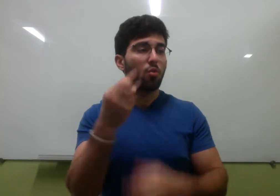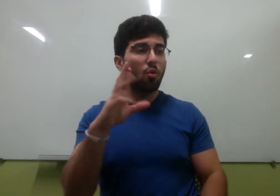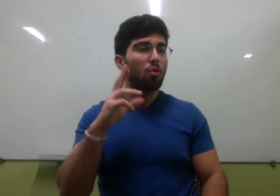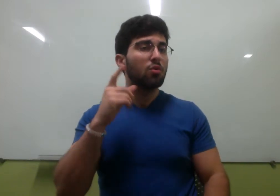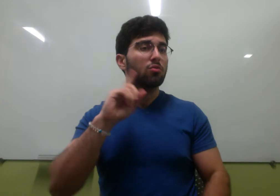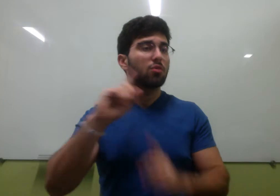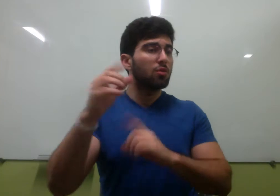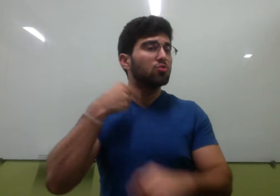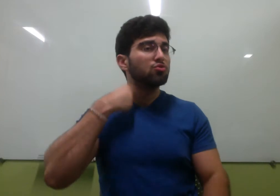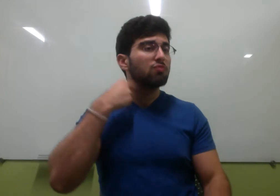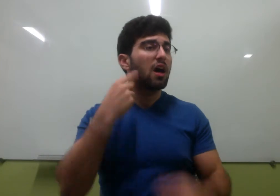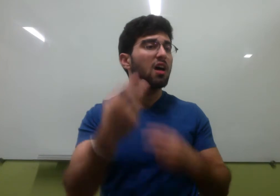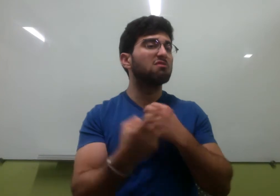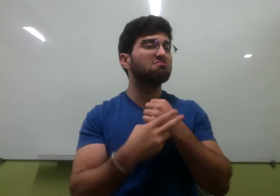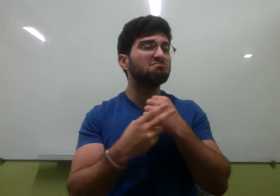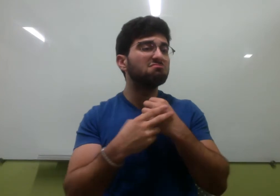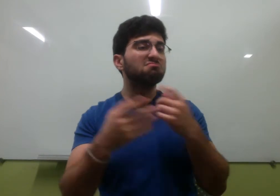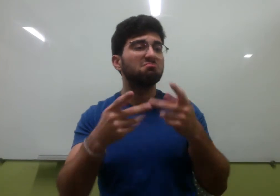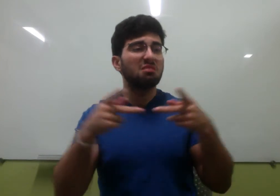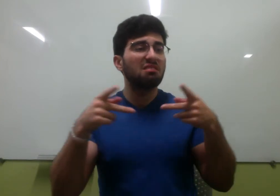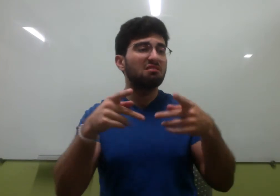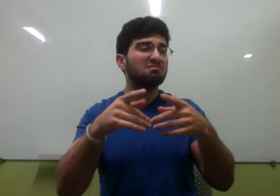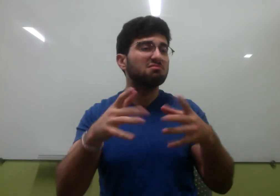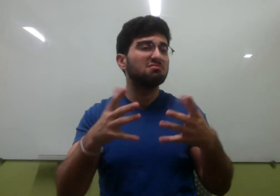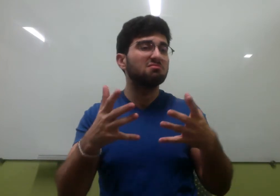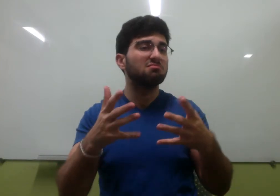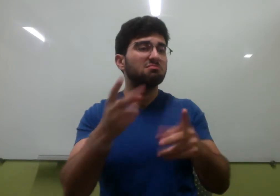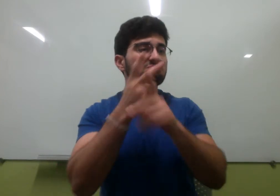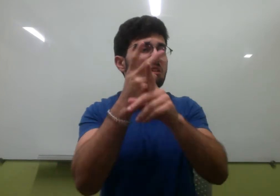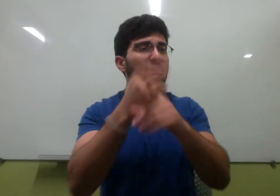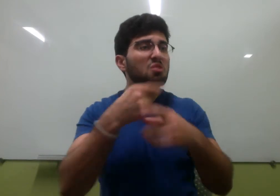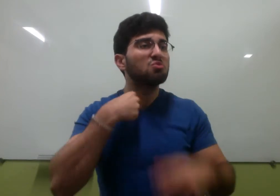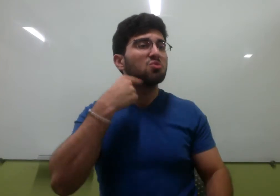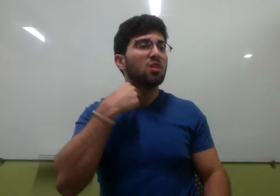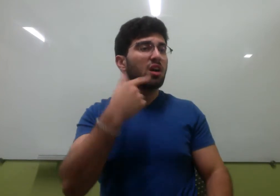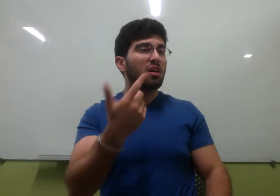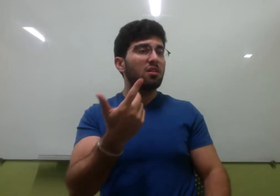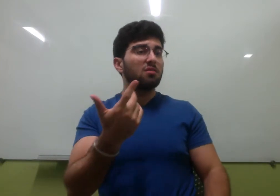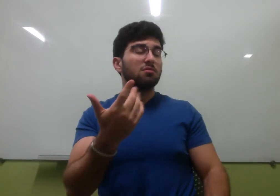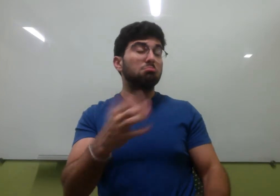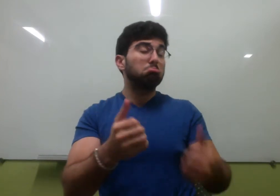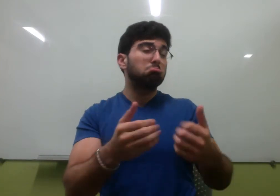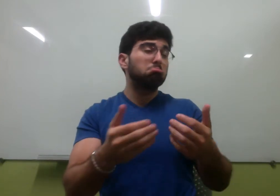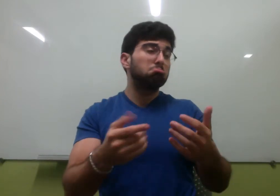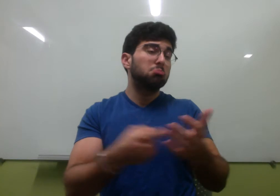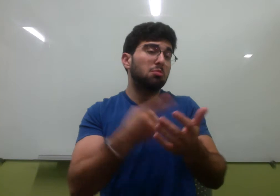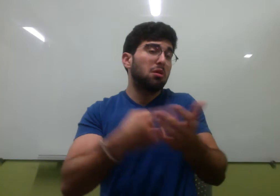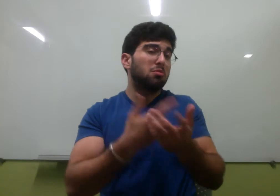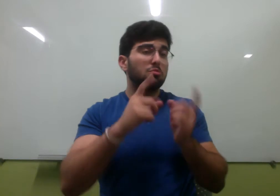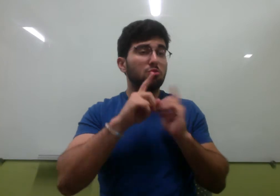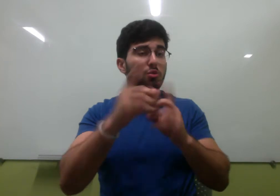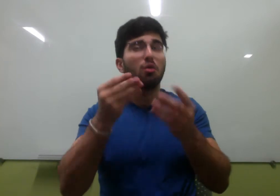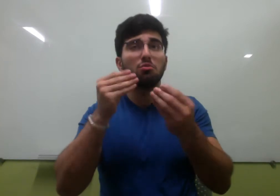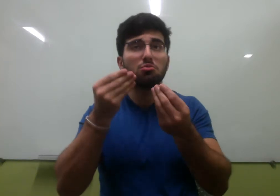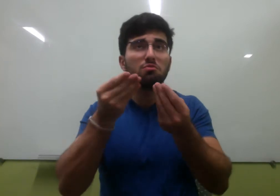pretty amazing. But the first thing you'll probably notice, aside from their neck when they get up face to face, is, aside